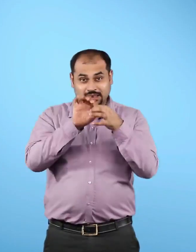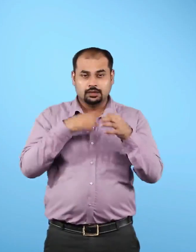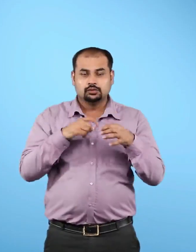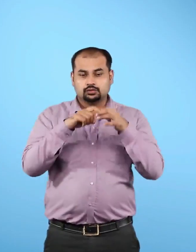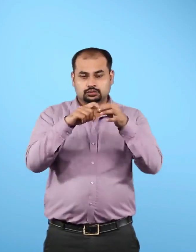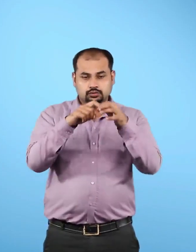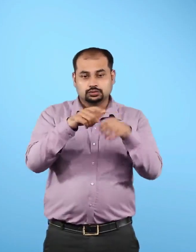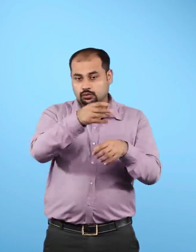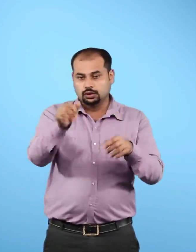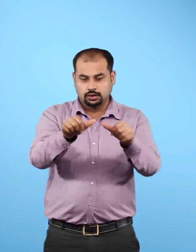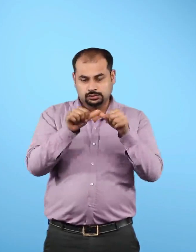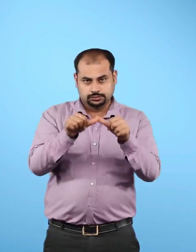Questions.